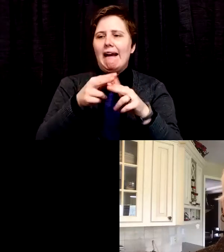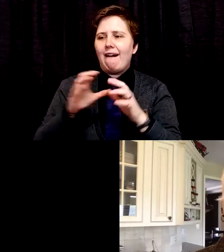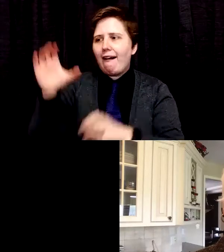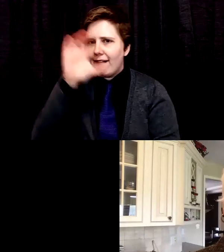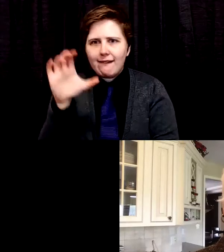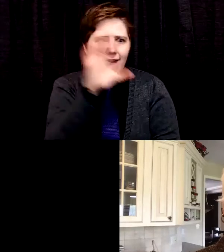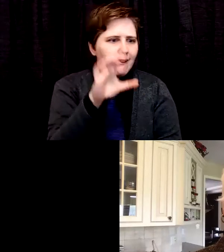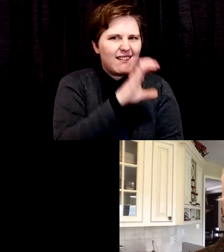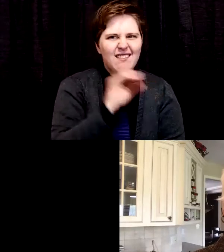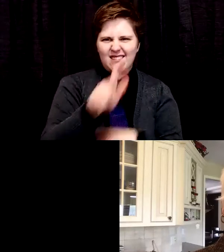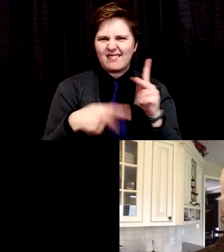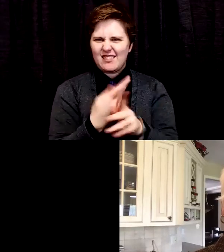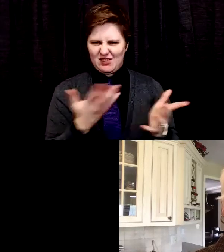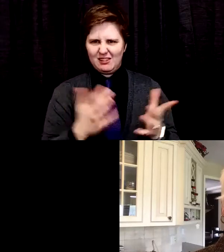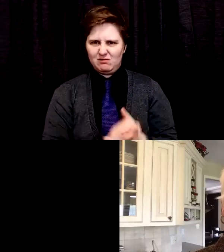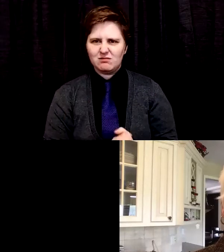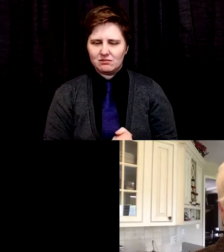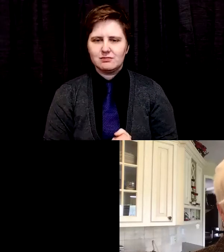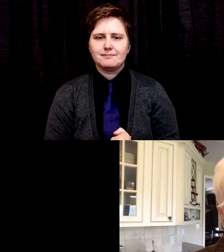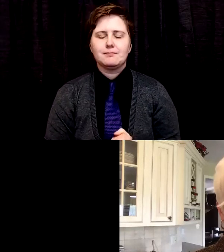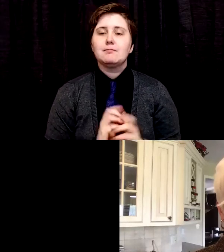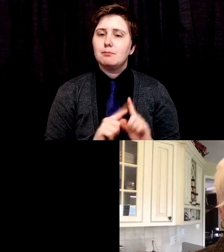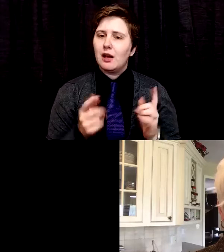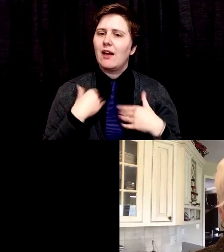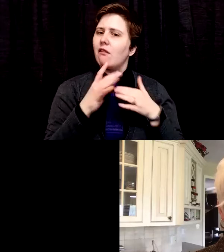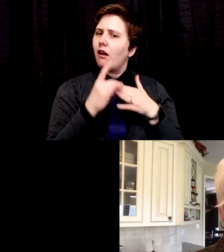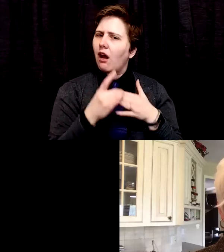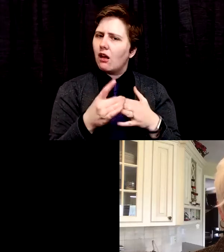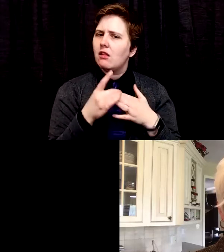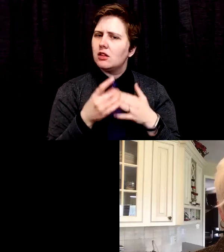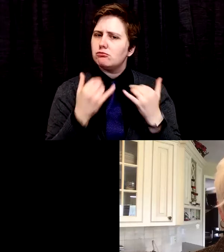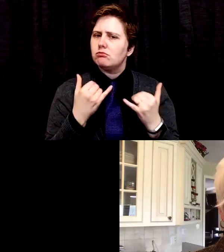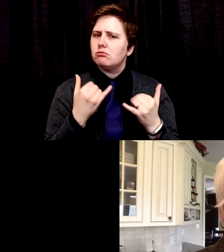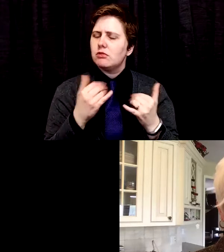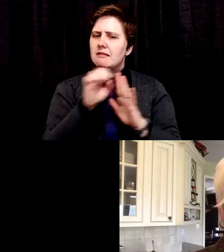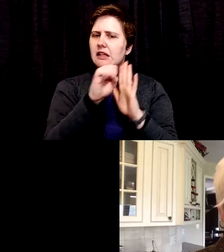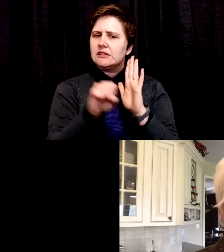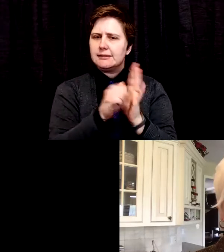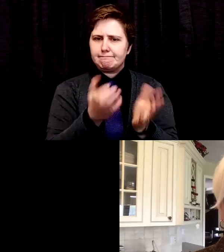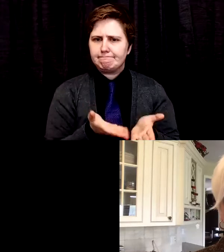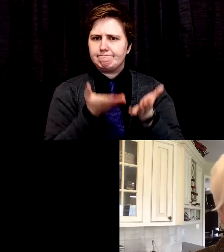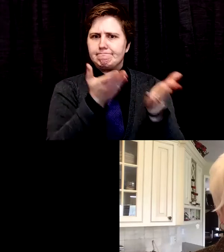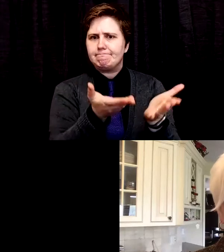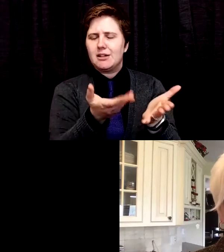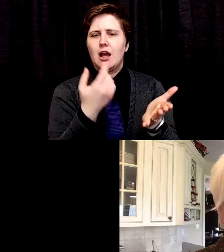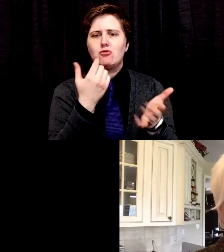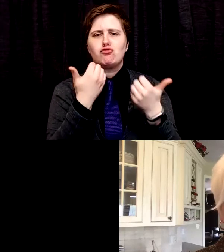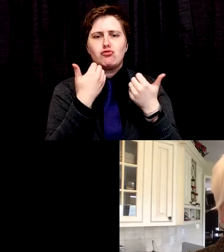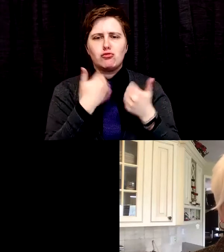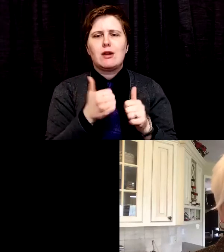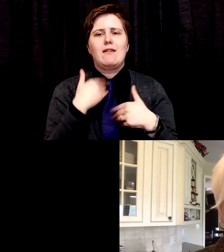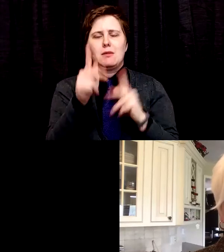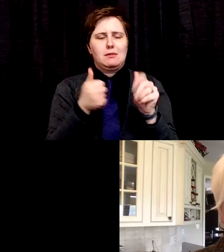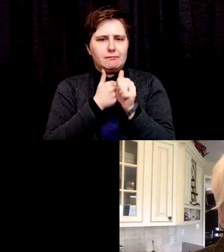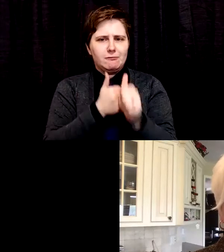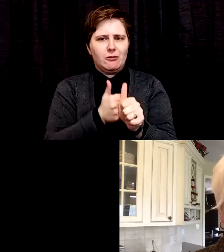and things like that. So there are some guidelines that the state has put out and that we're trying to get people to follow this